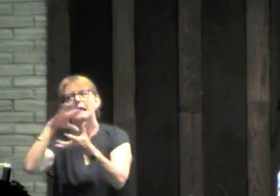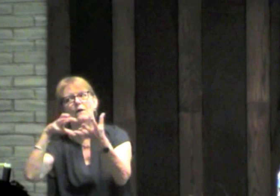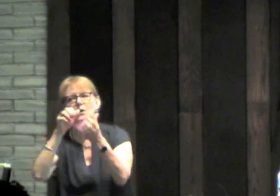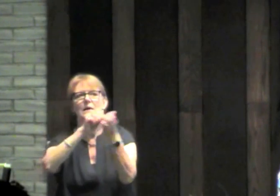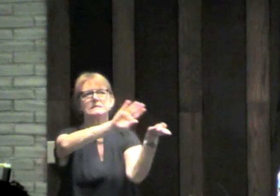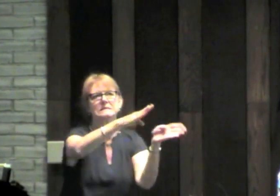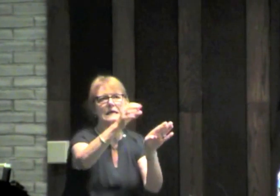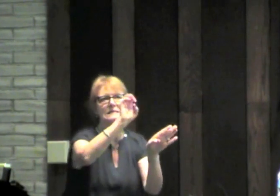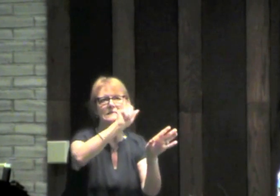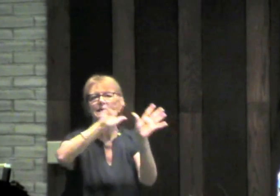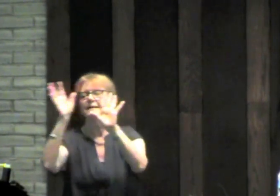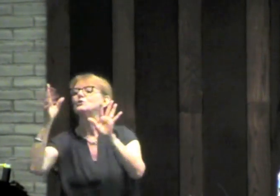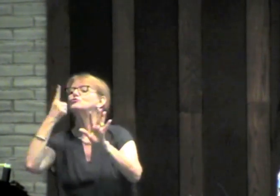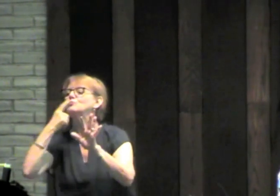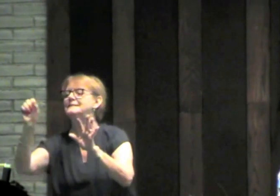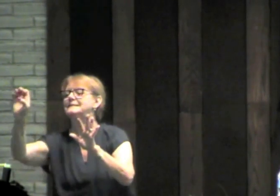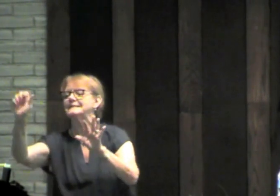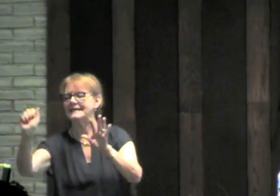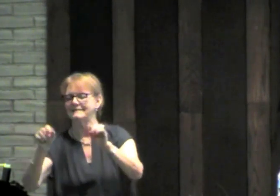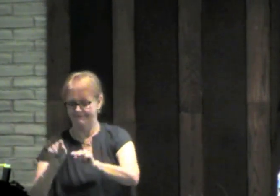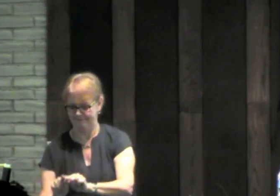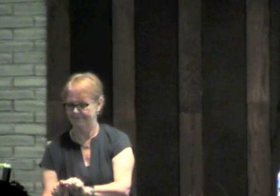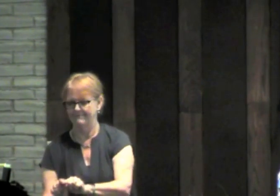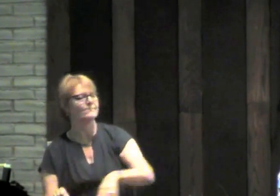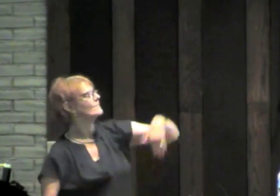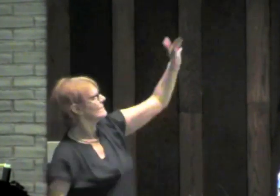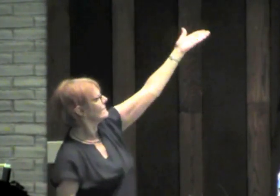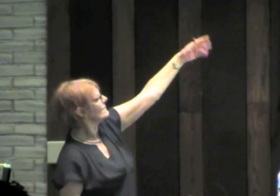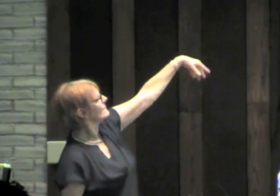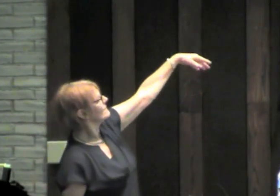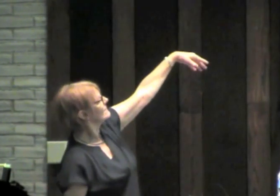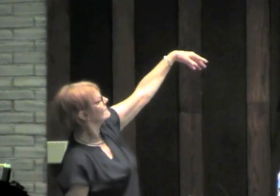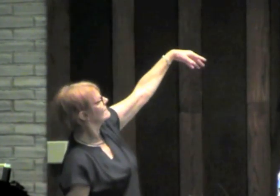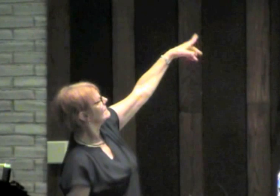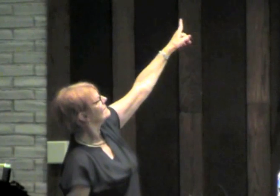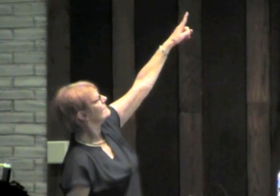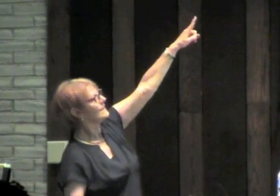where the Red Sea, I get confused between the Dead Sea and the Red Sea. This is where the Red Sea is, in this little town of Iliad.